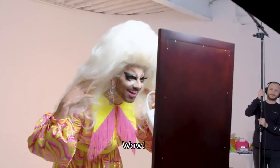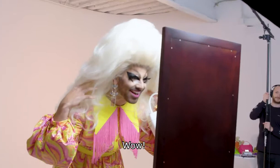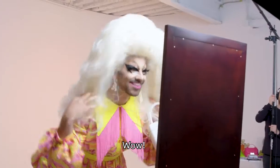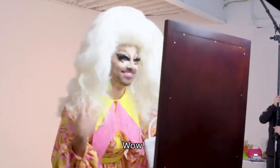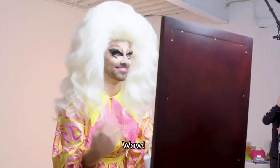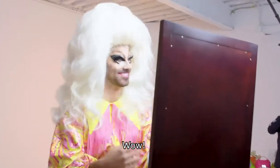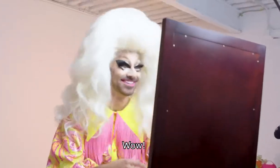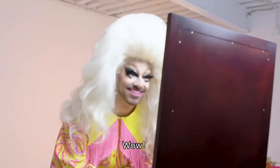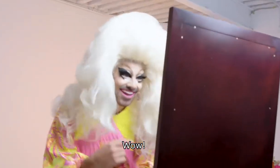Wow.